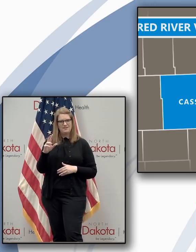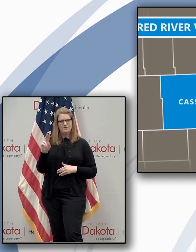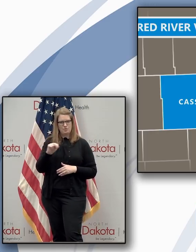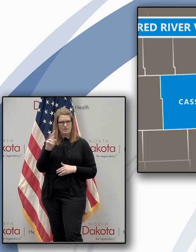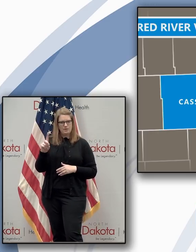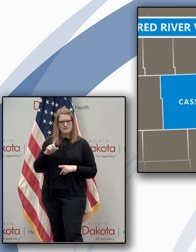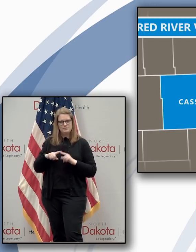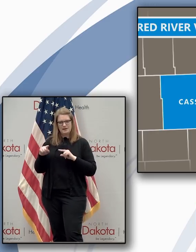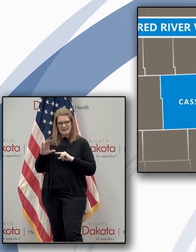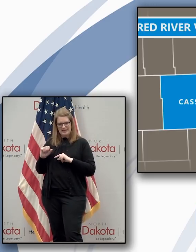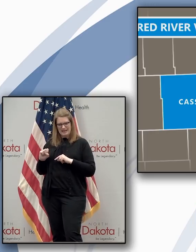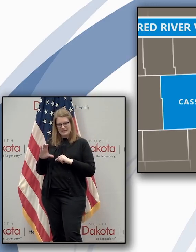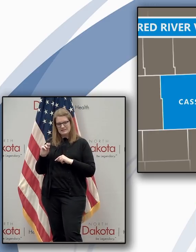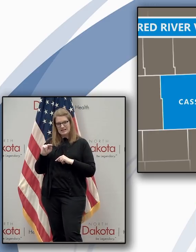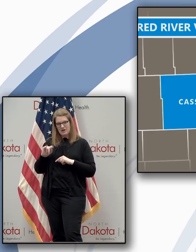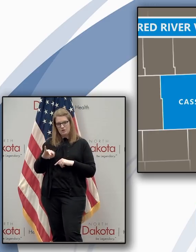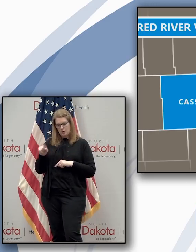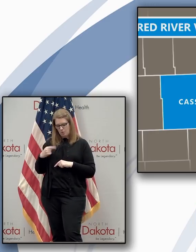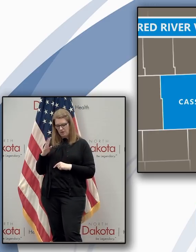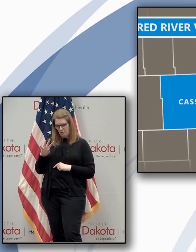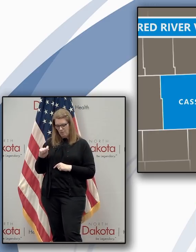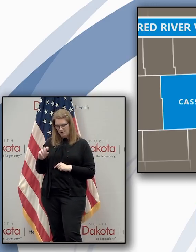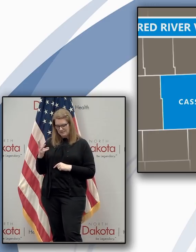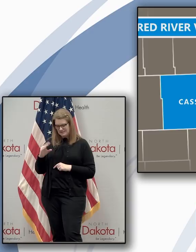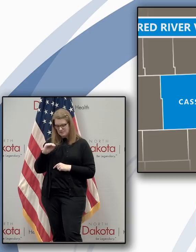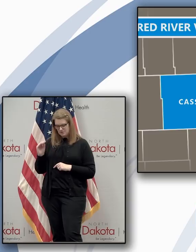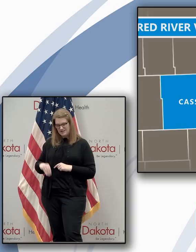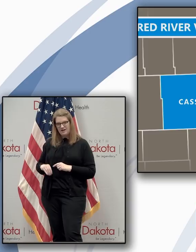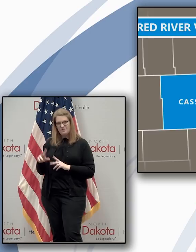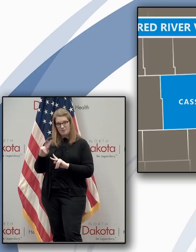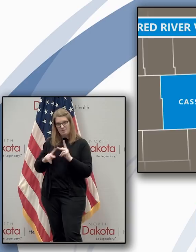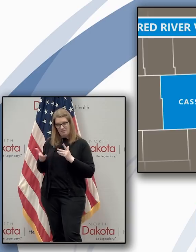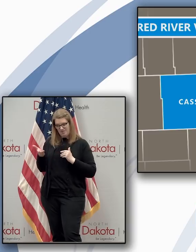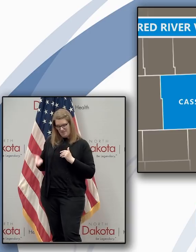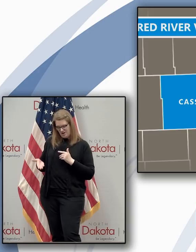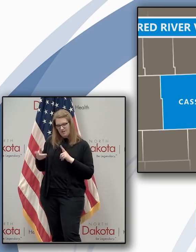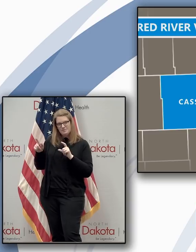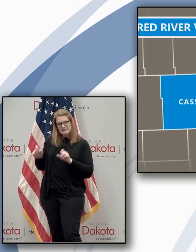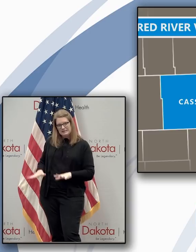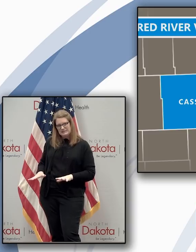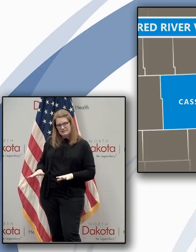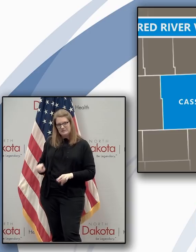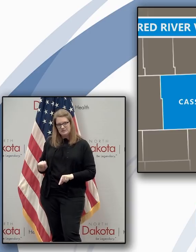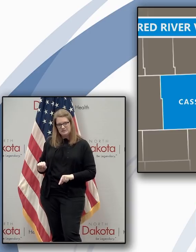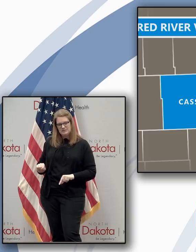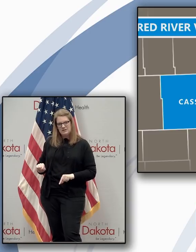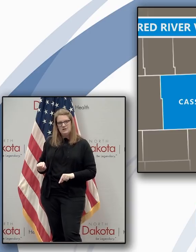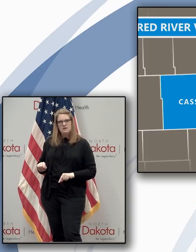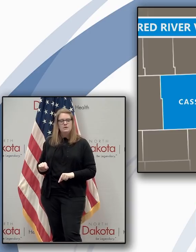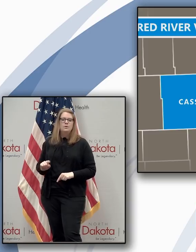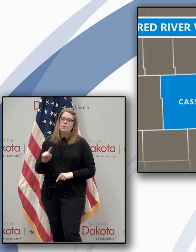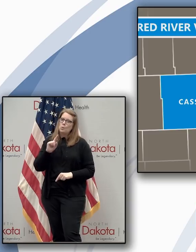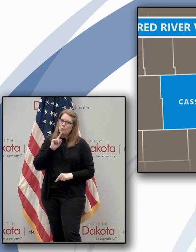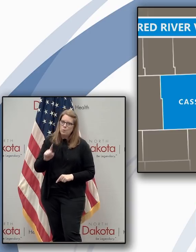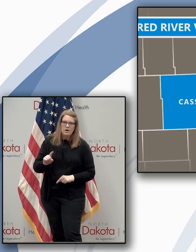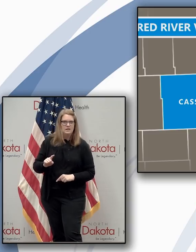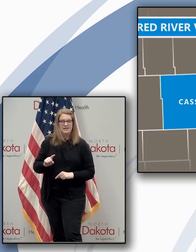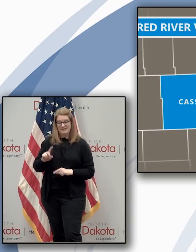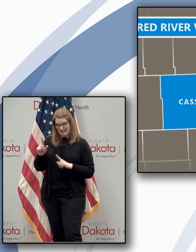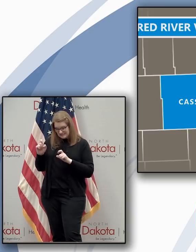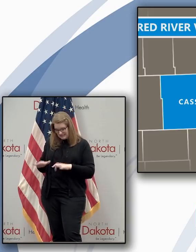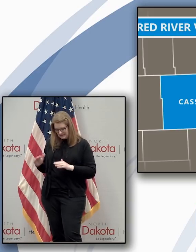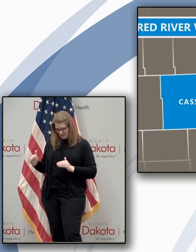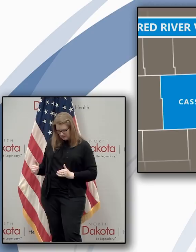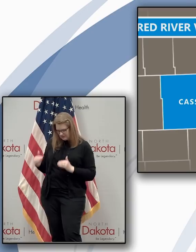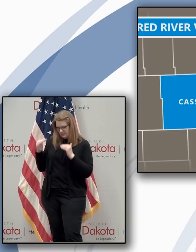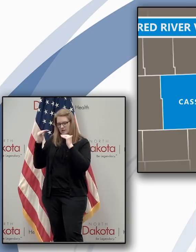tested 4.6%. And so again, we need to keep driving that testing up. And while